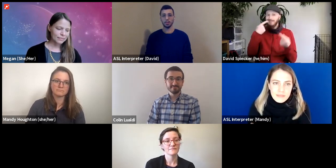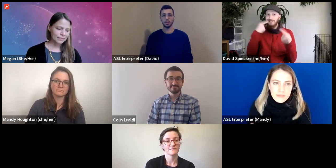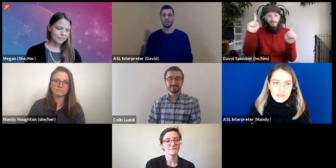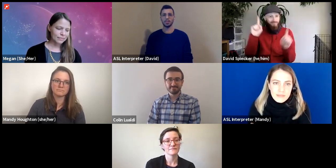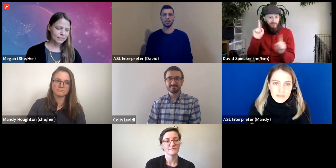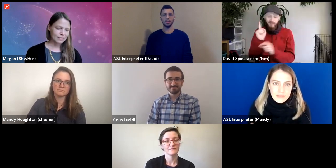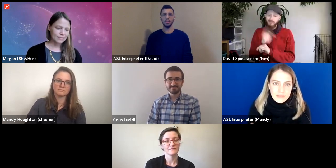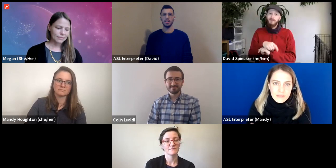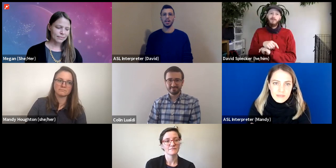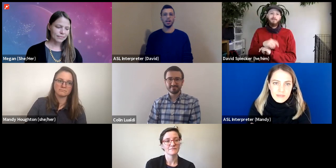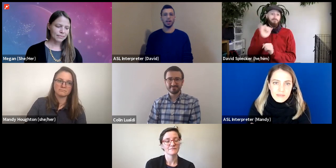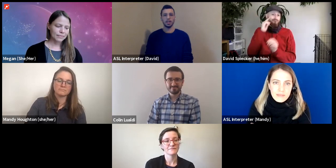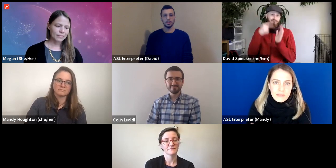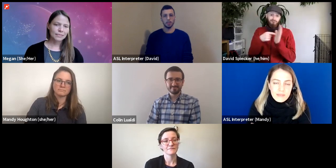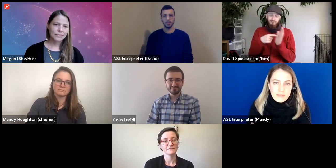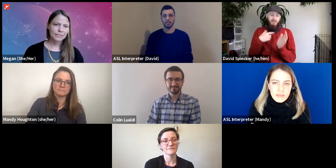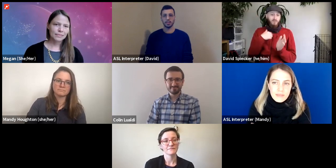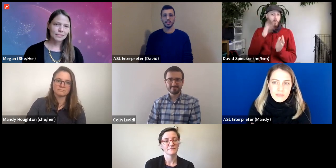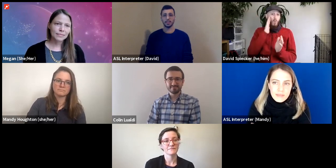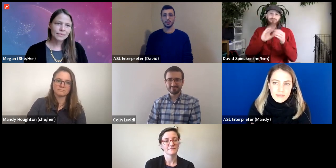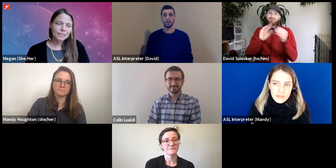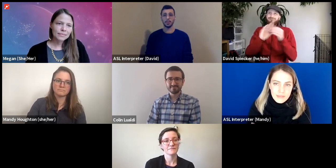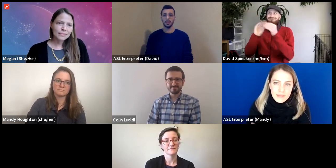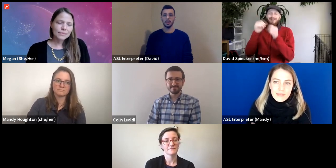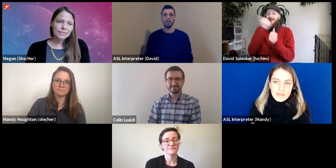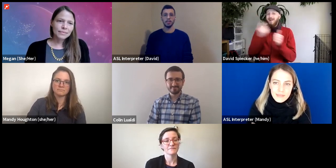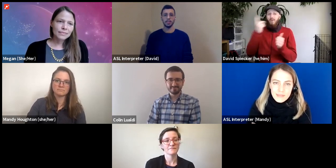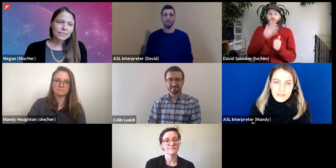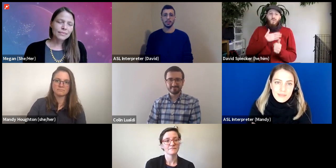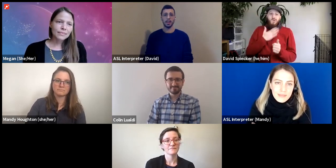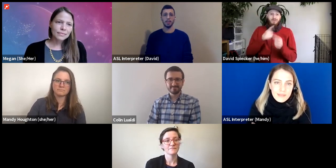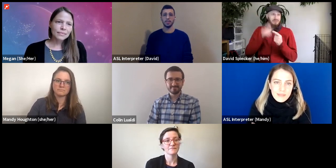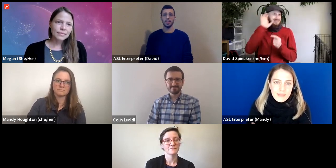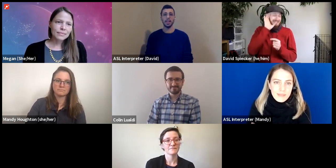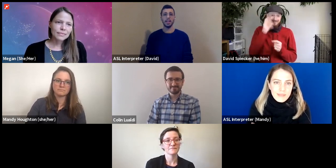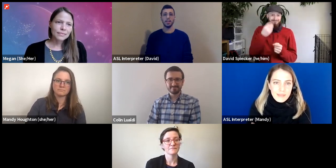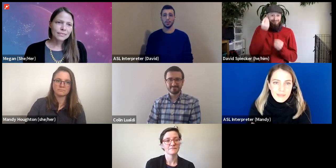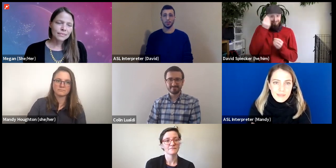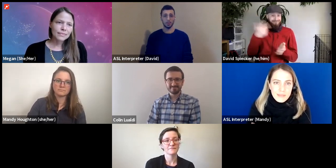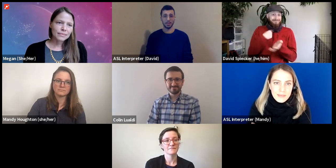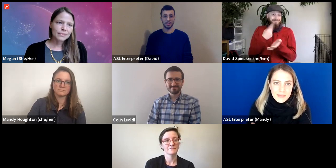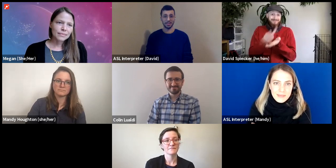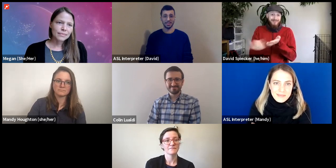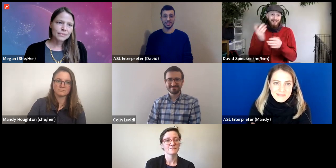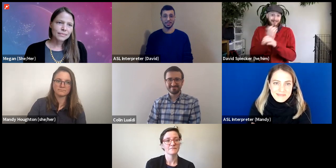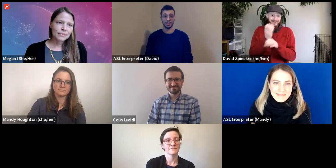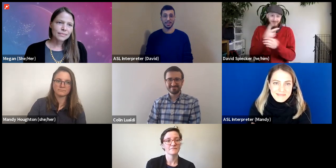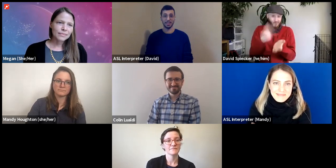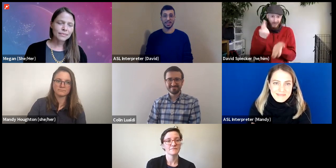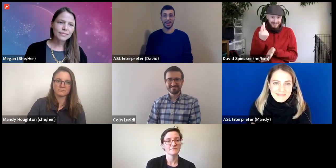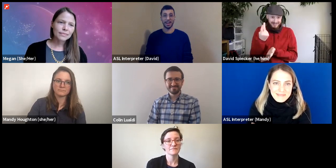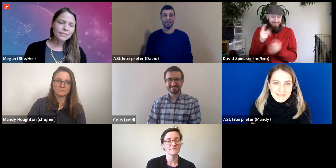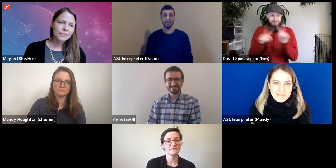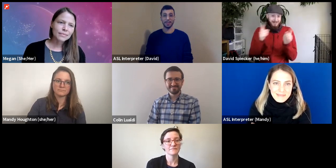did struggle with this, or, I just wasn't successful. For example, I will tell anyone who's willing to listen to